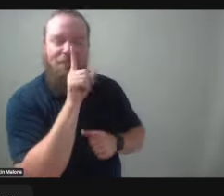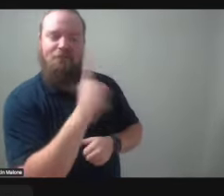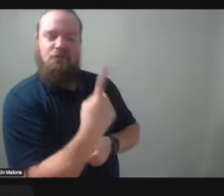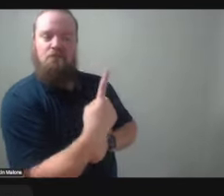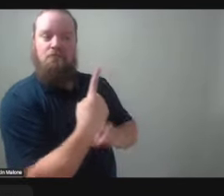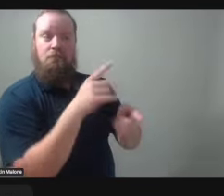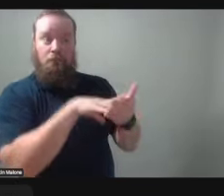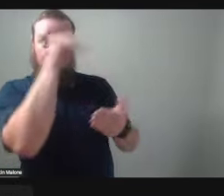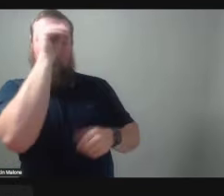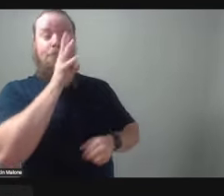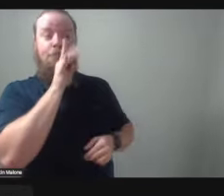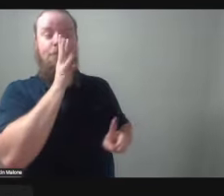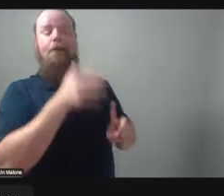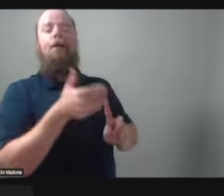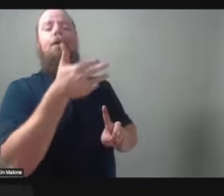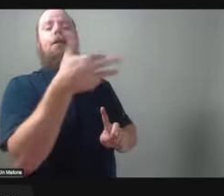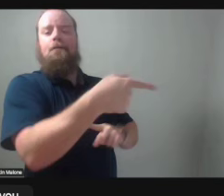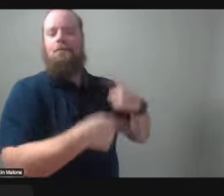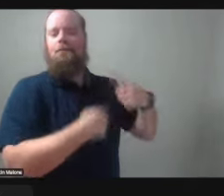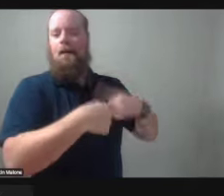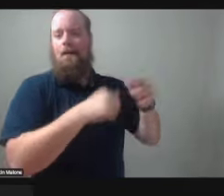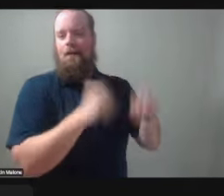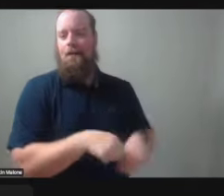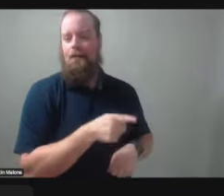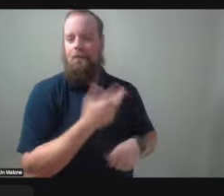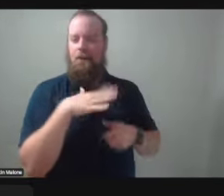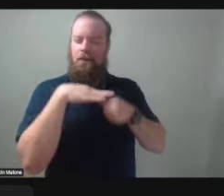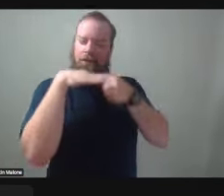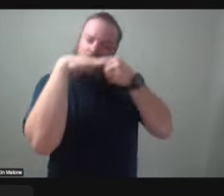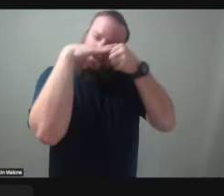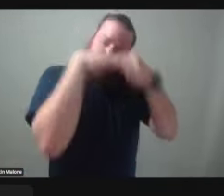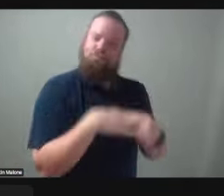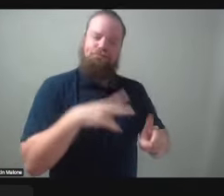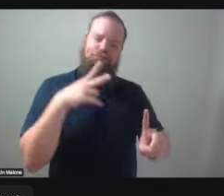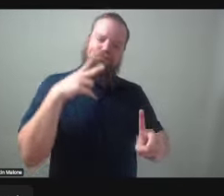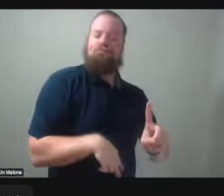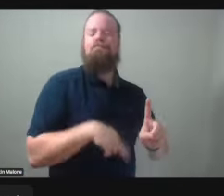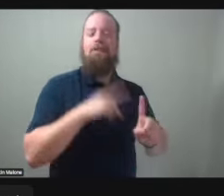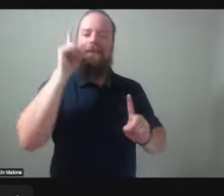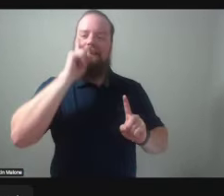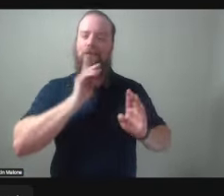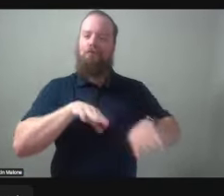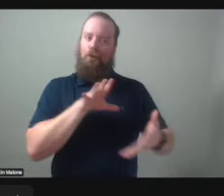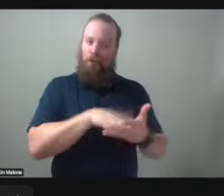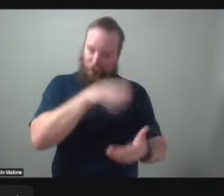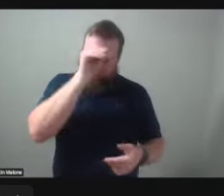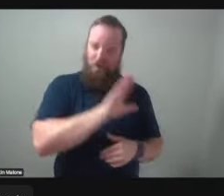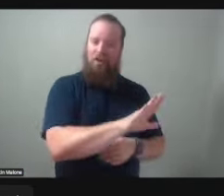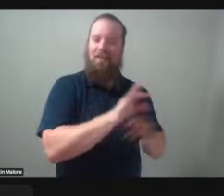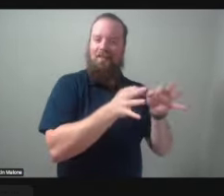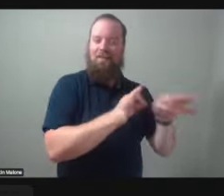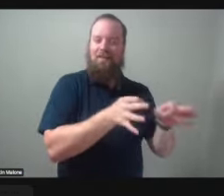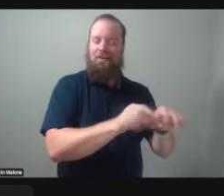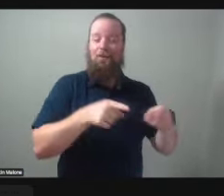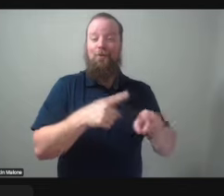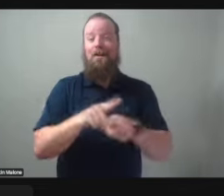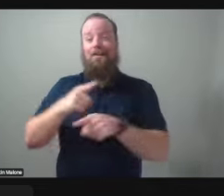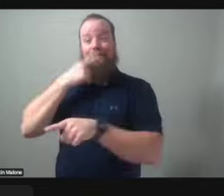thing, exposing your language to communication, your baby to communication at such an early age, where they learn basic